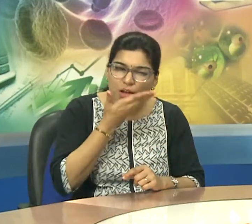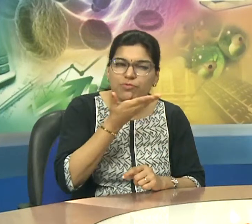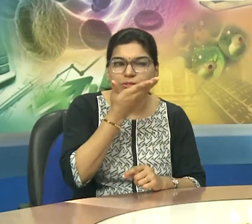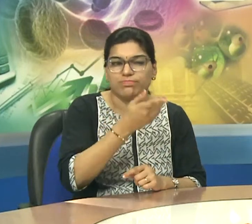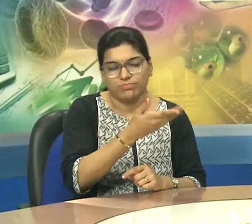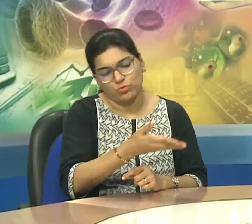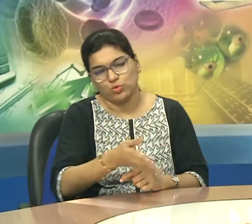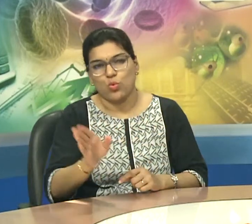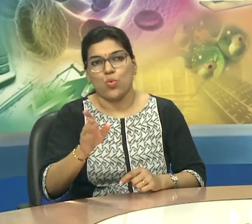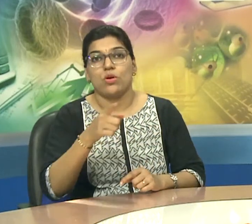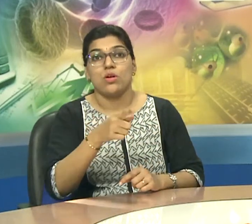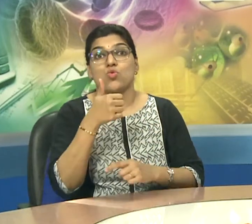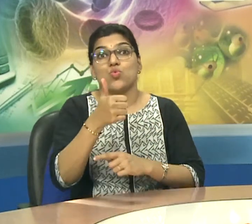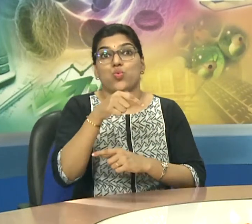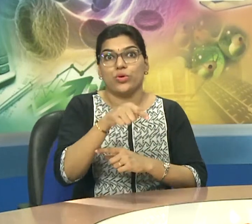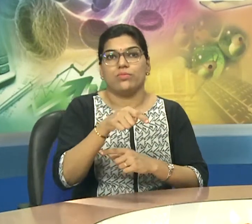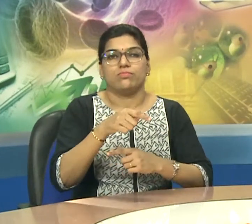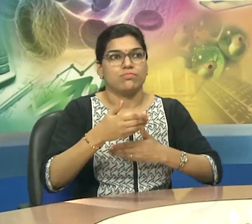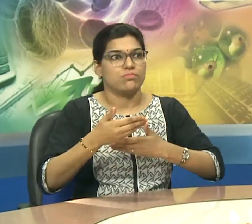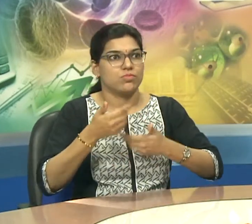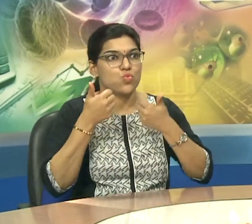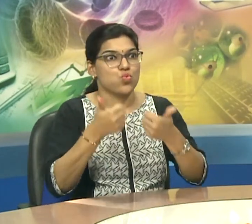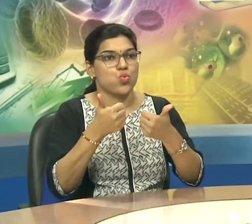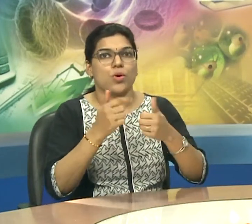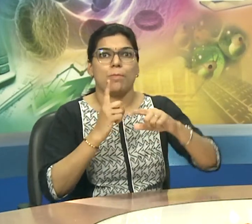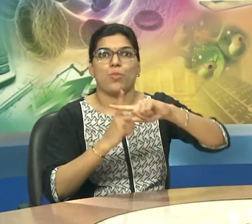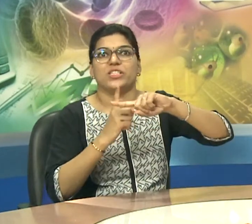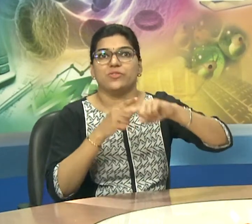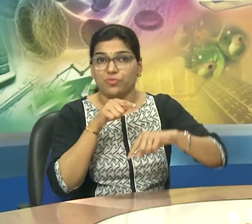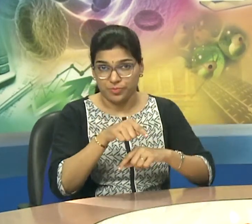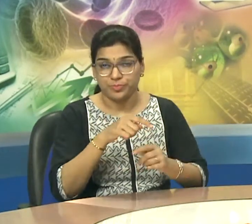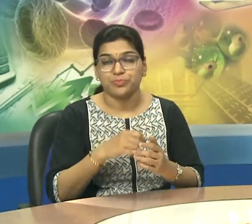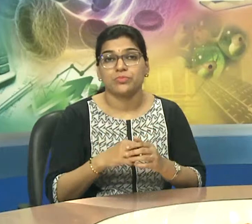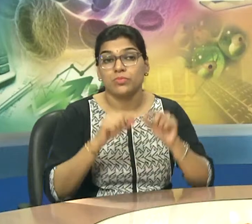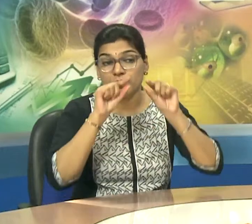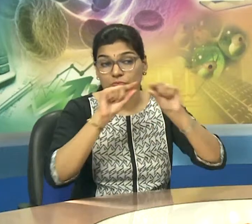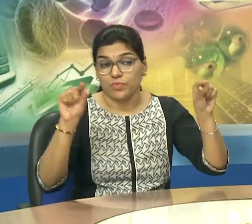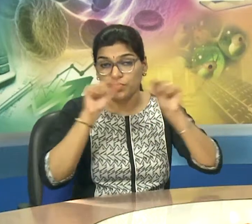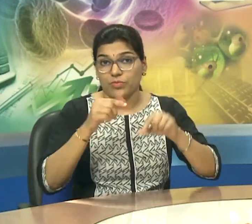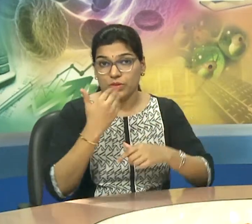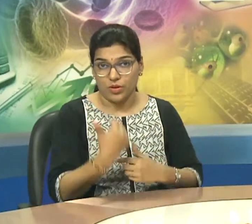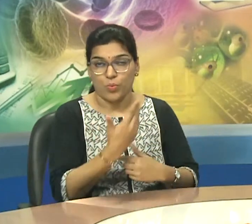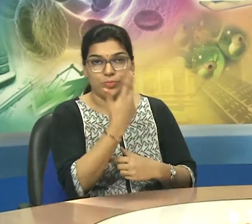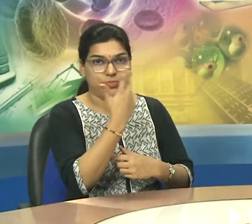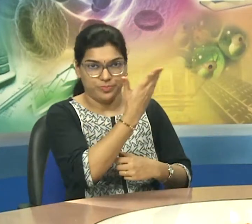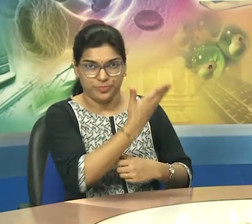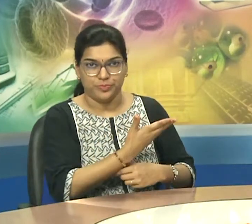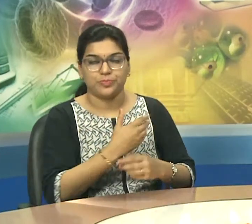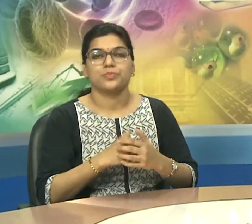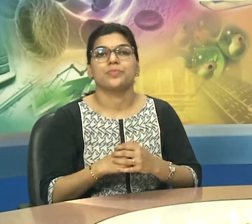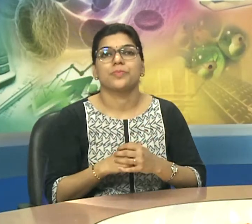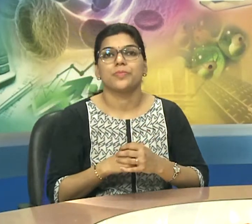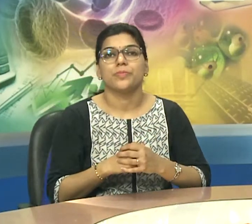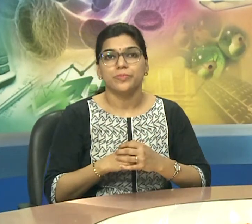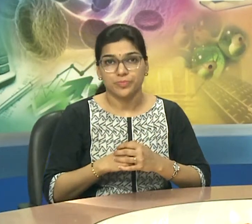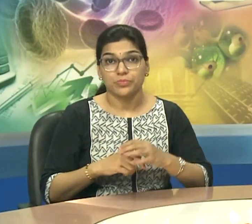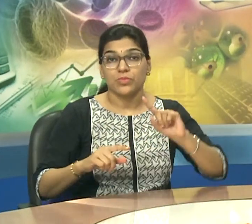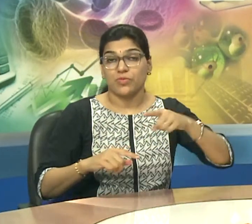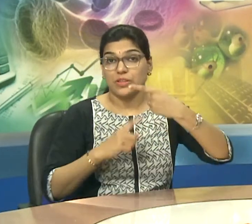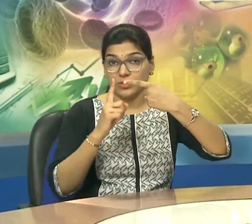obligation, like you are teaching something good or some positive to the other person. The three examples